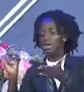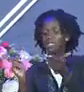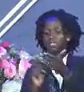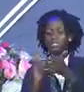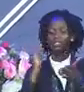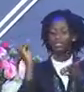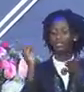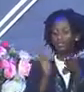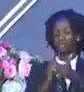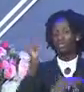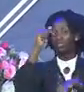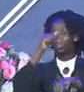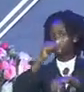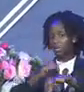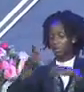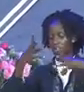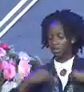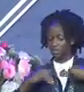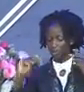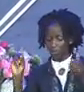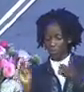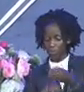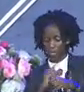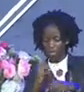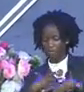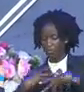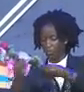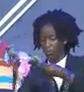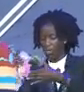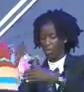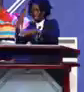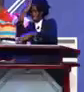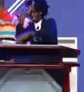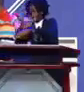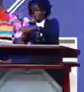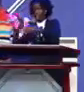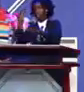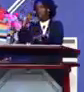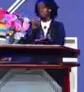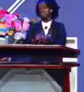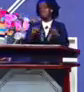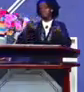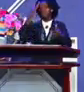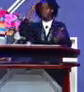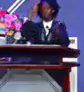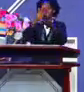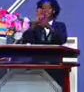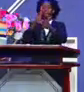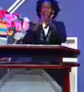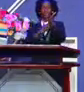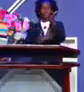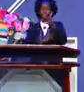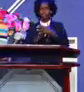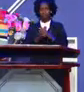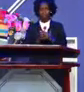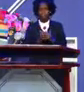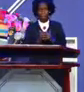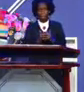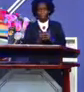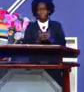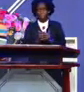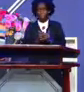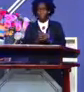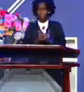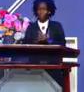gave us the form, we can make payments, and they gave us an appointment. But through believing God,